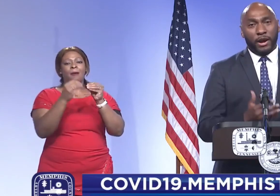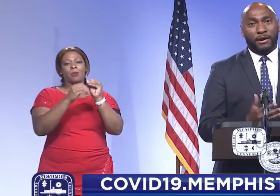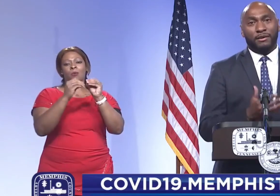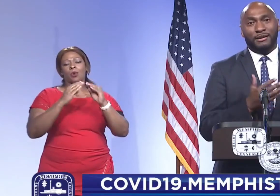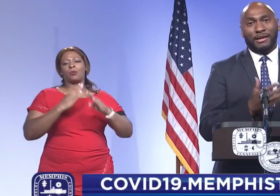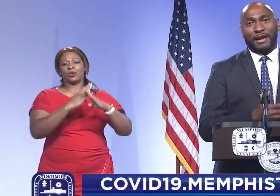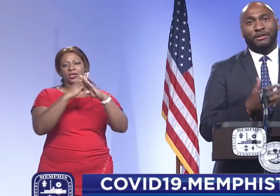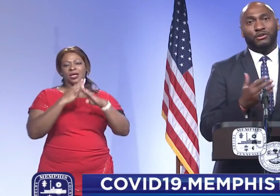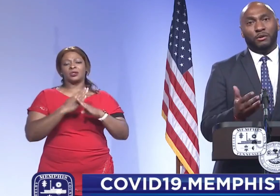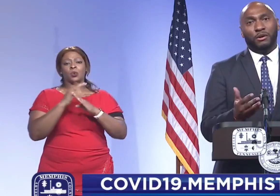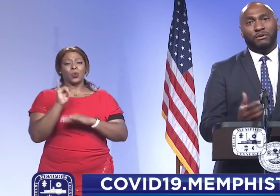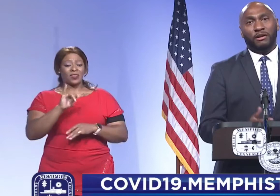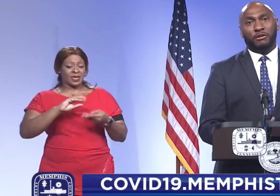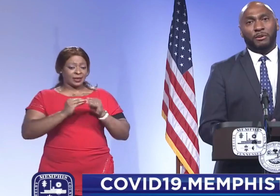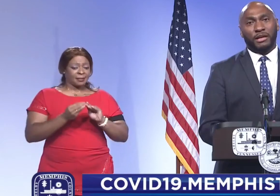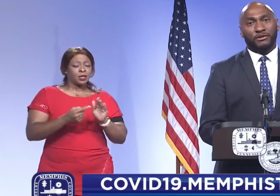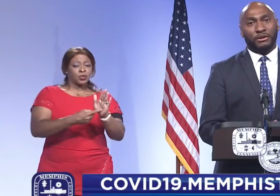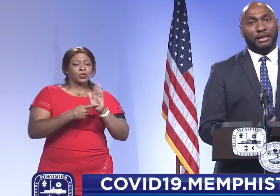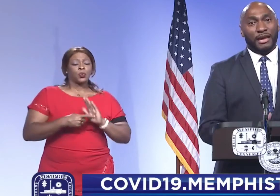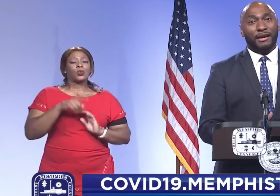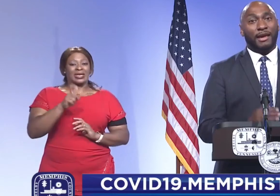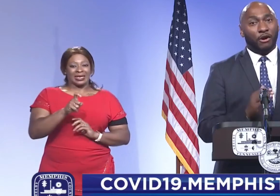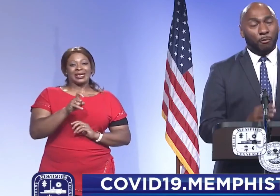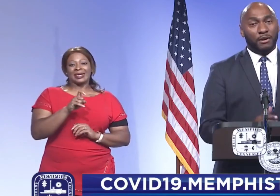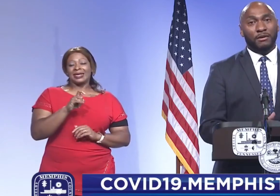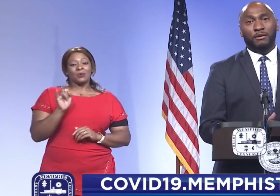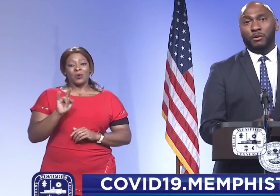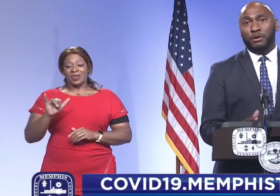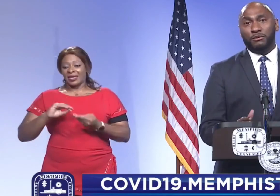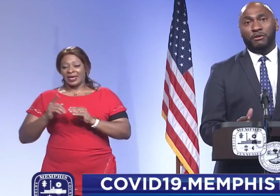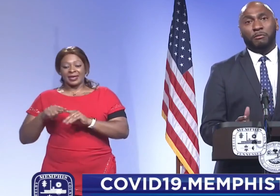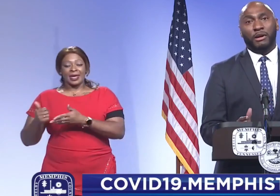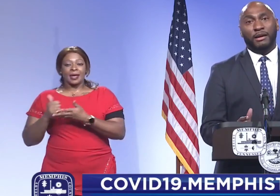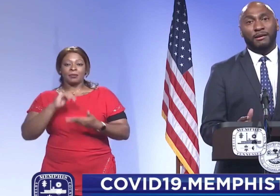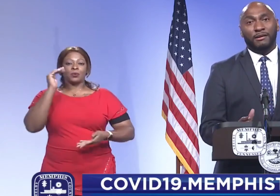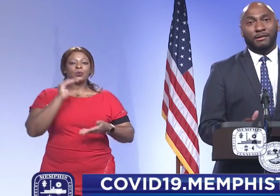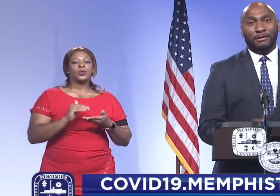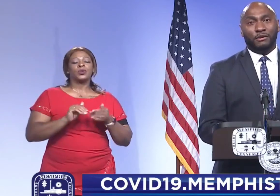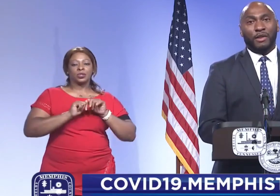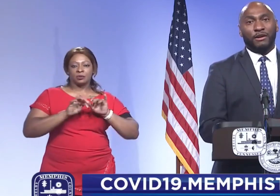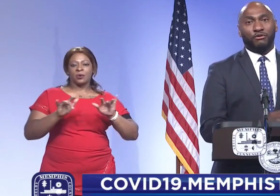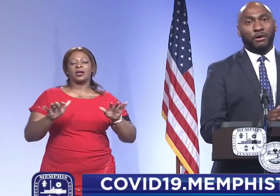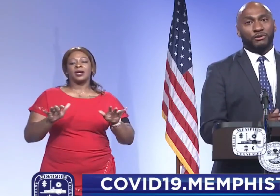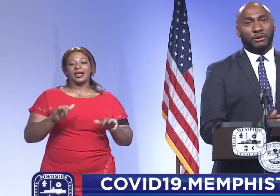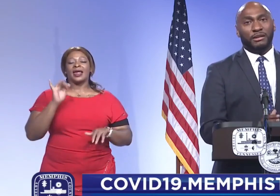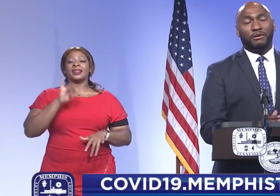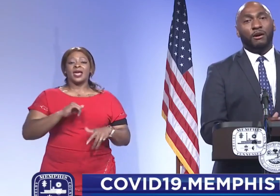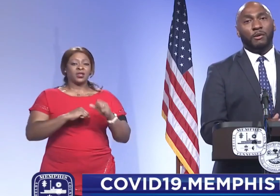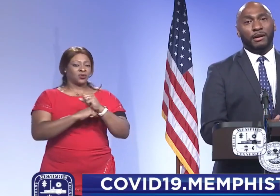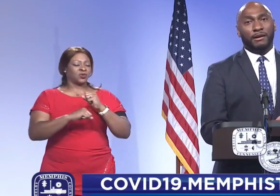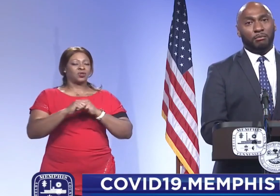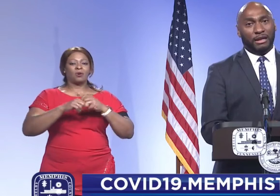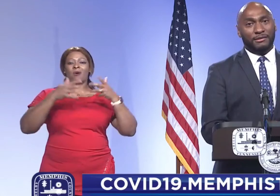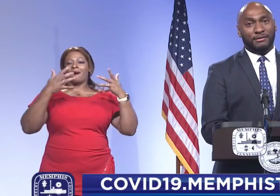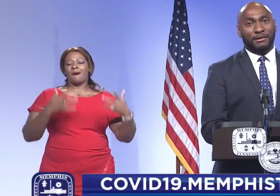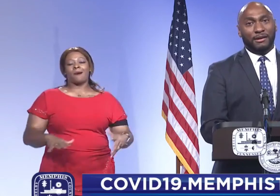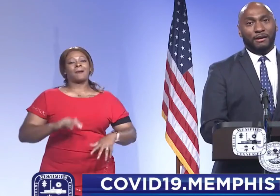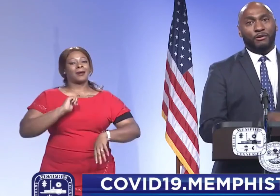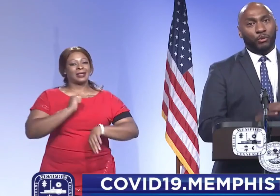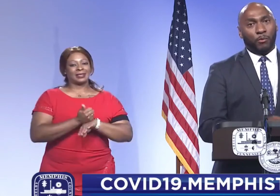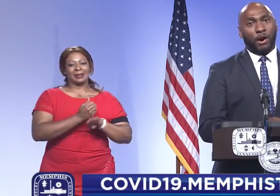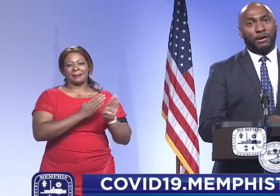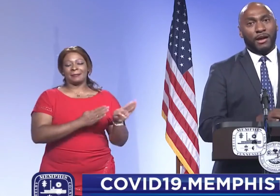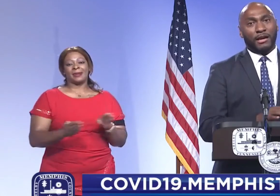where the data show those layers of protection can help to reduce the spread. And so that structure is already in place.